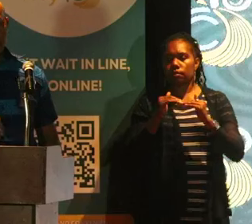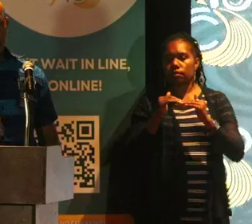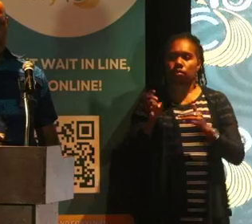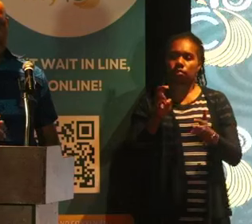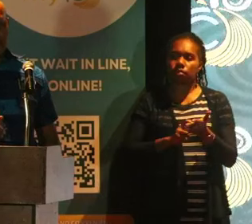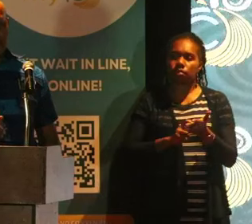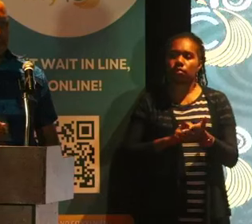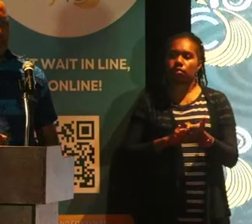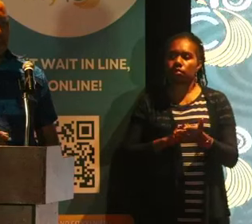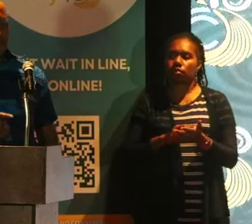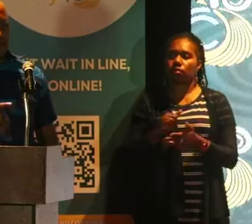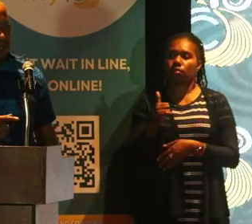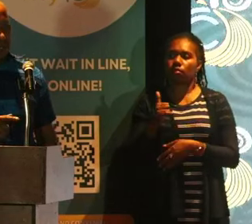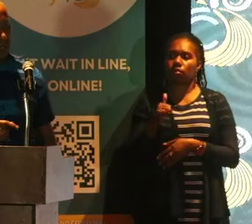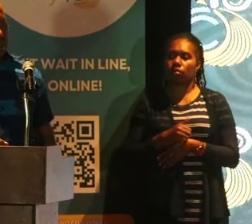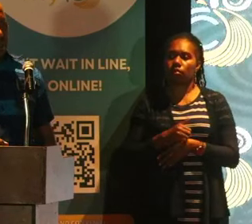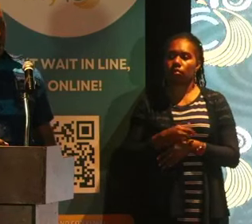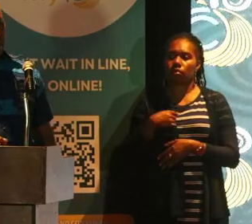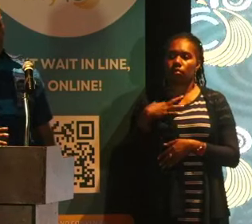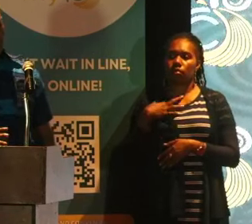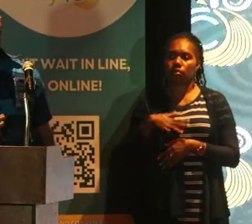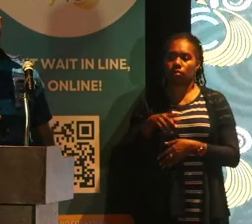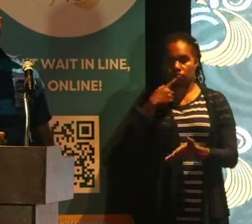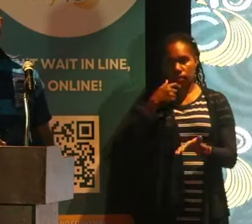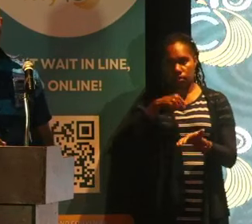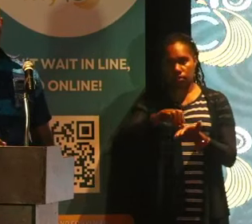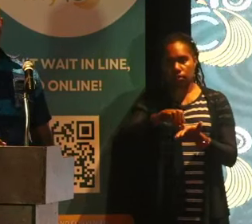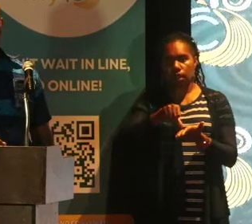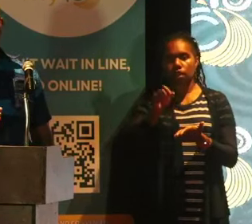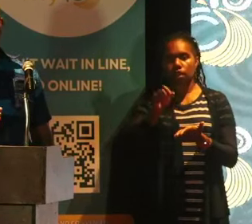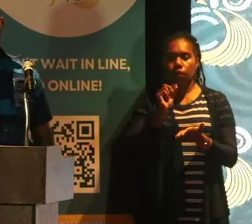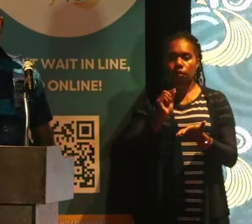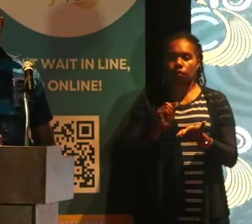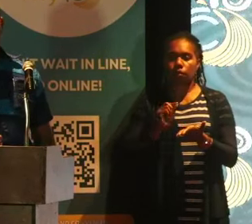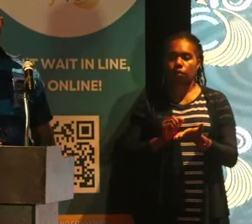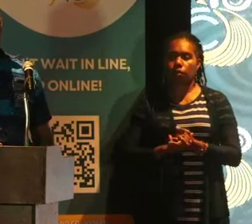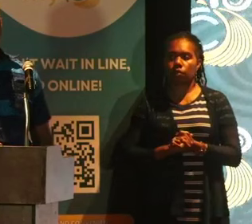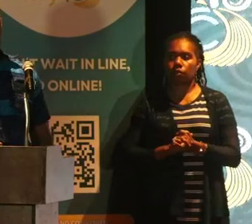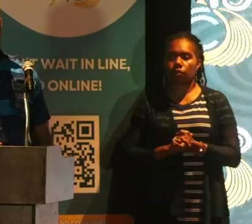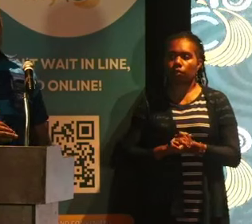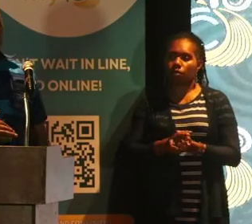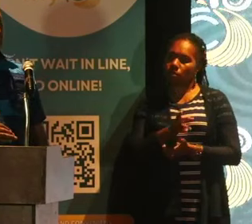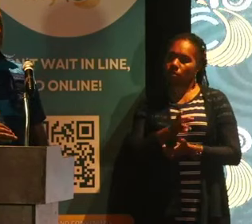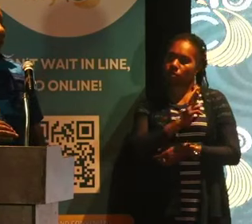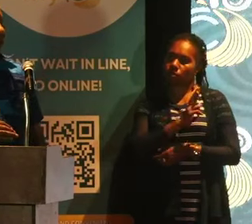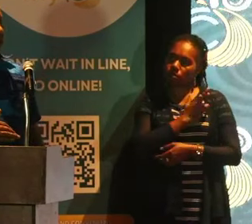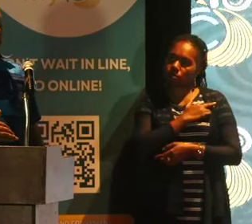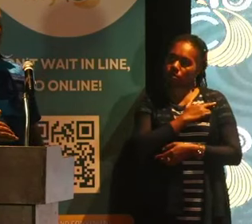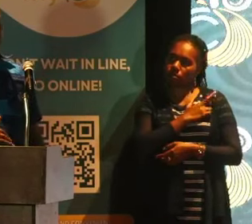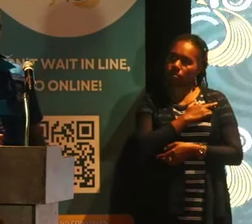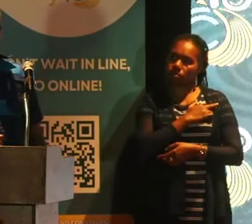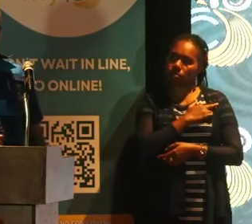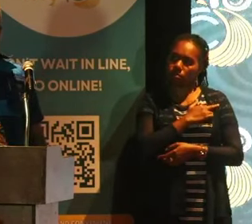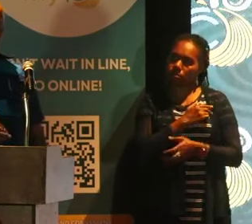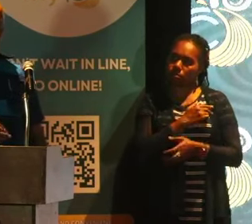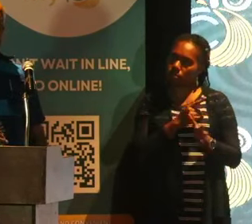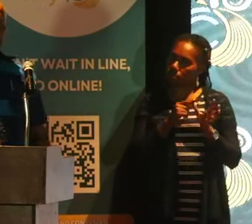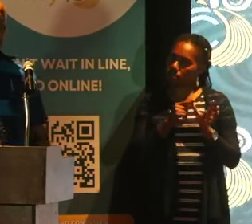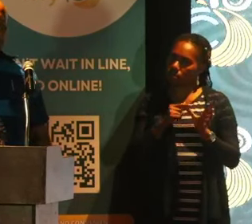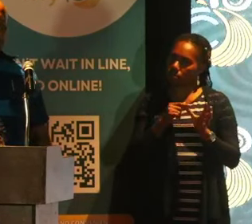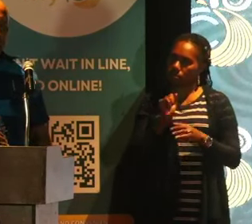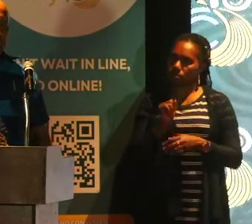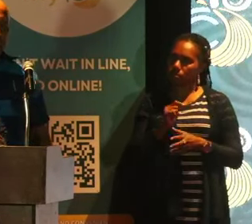We have the minister, we have the secretary, we have the registrar, we're also responsible for part of it. But as a team here, we are